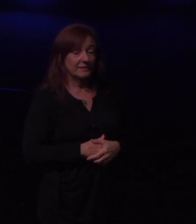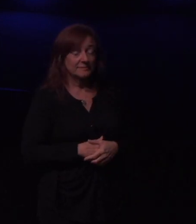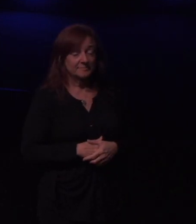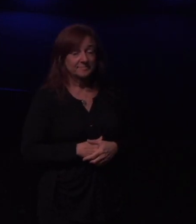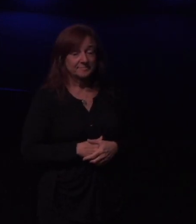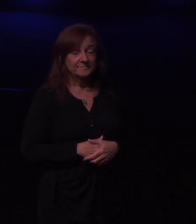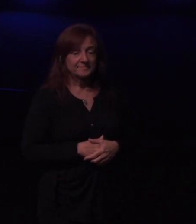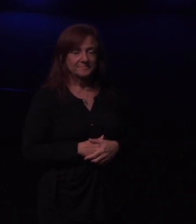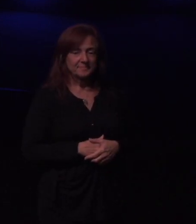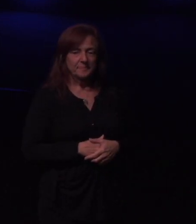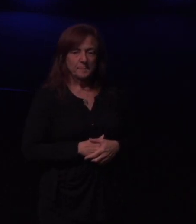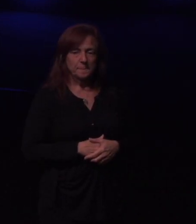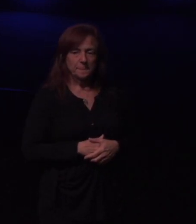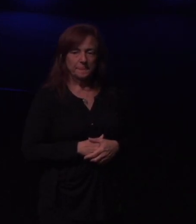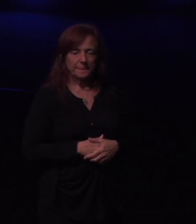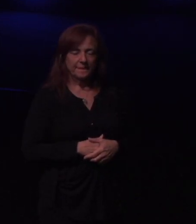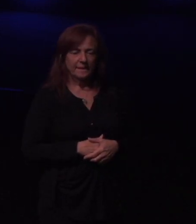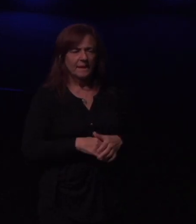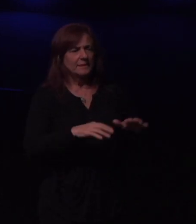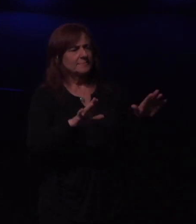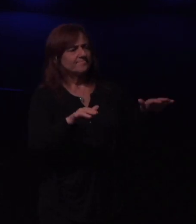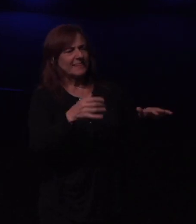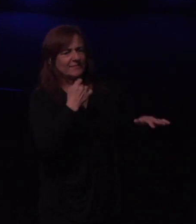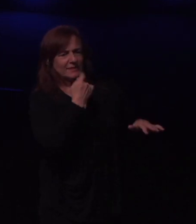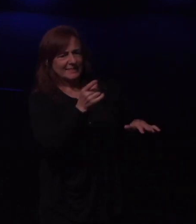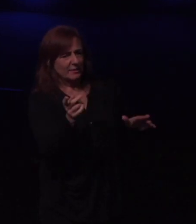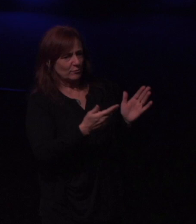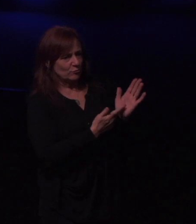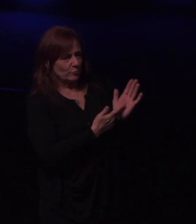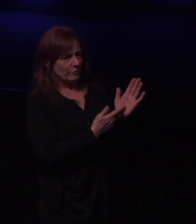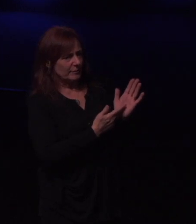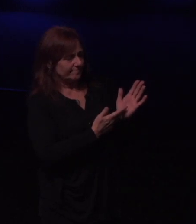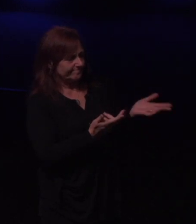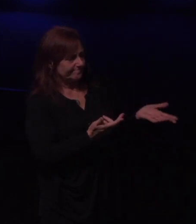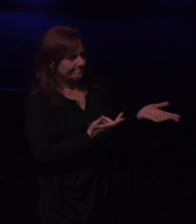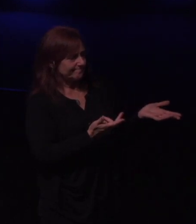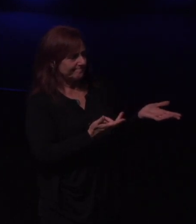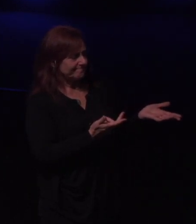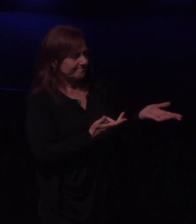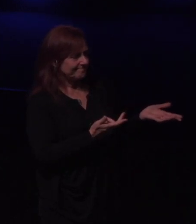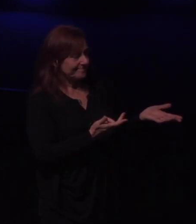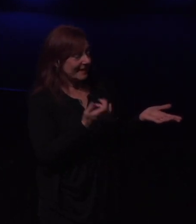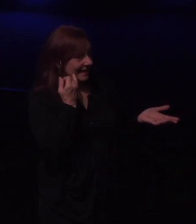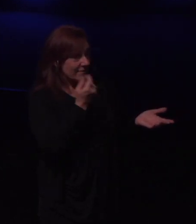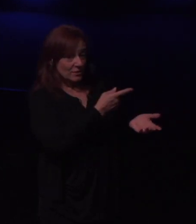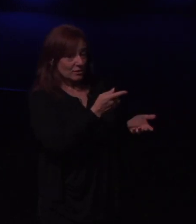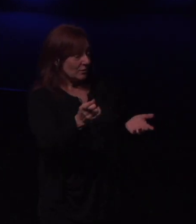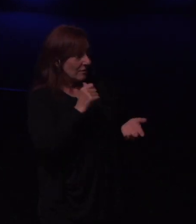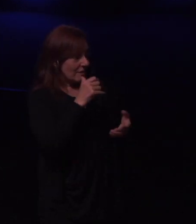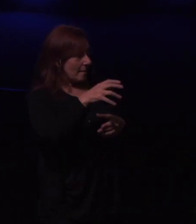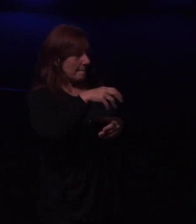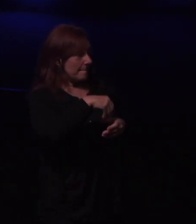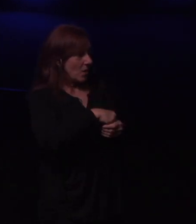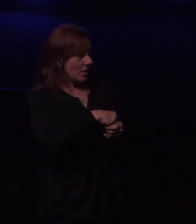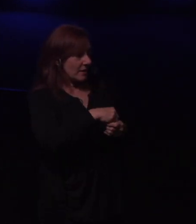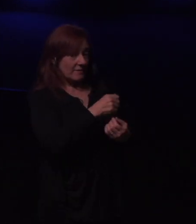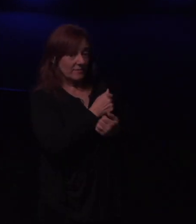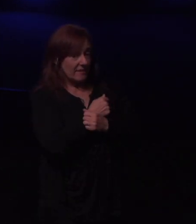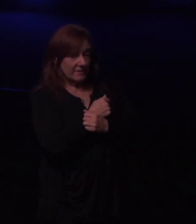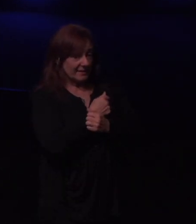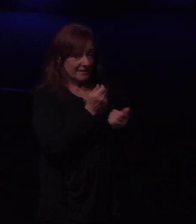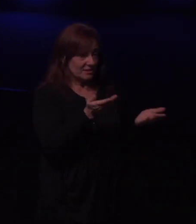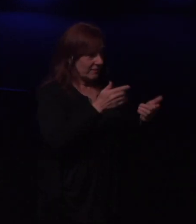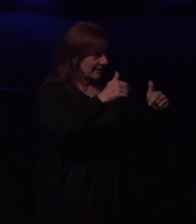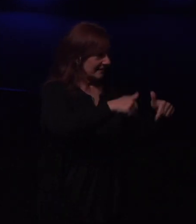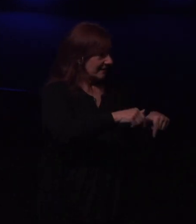And let me tell you the truth. If you aren't part of loving and serving